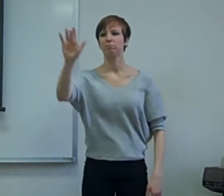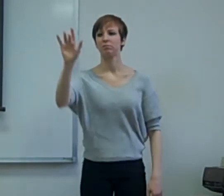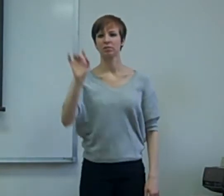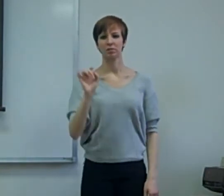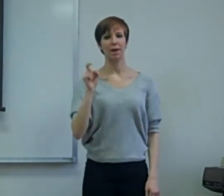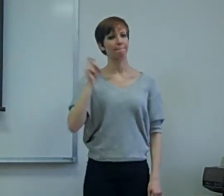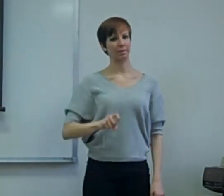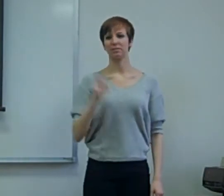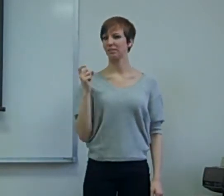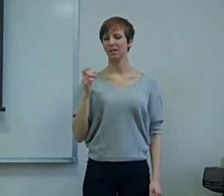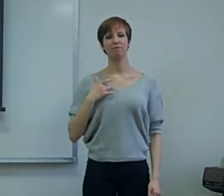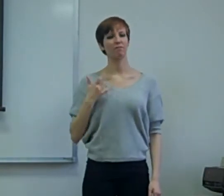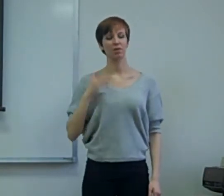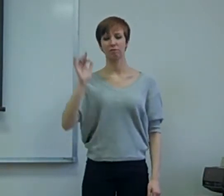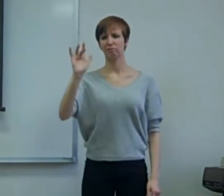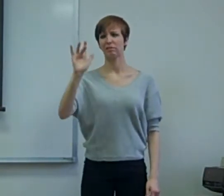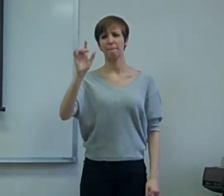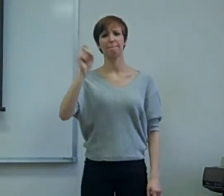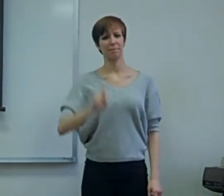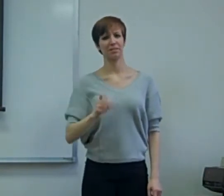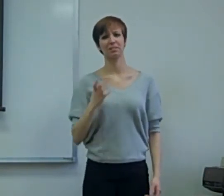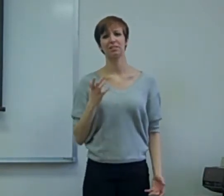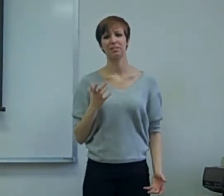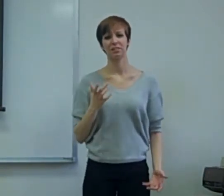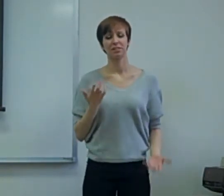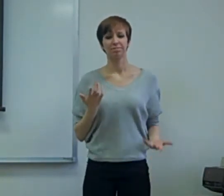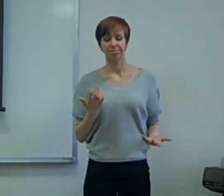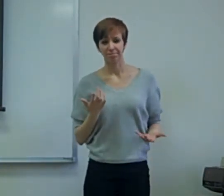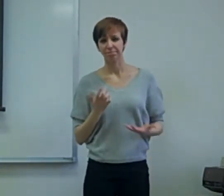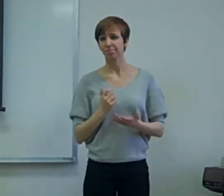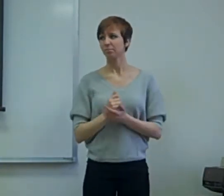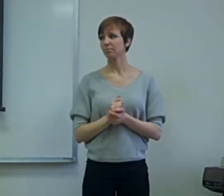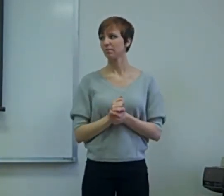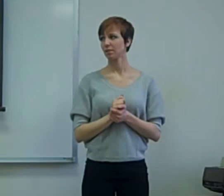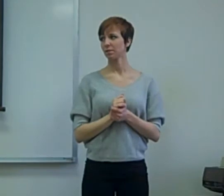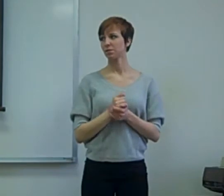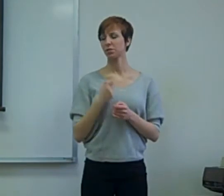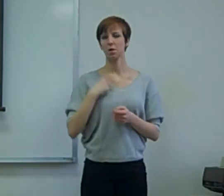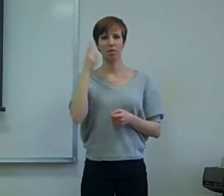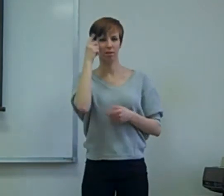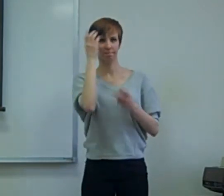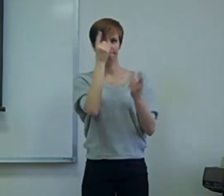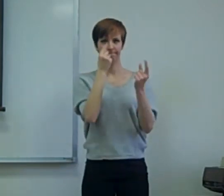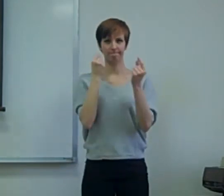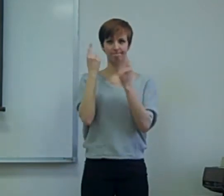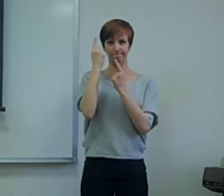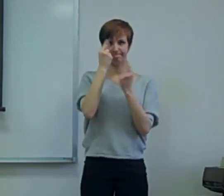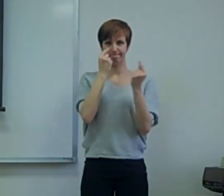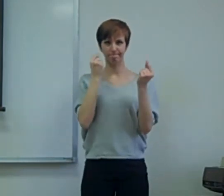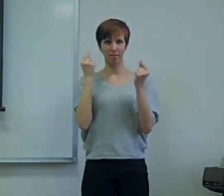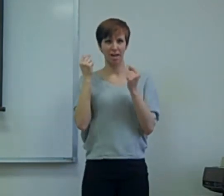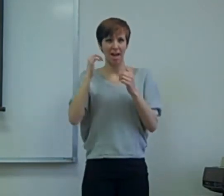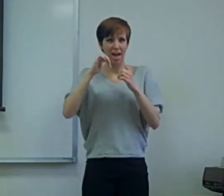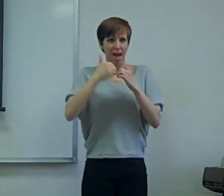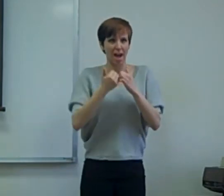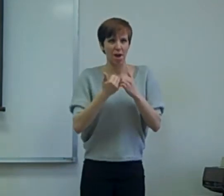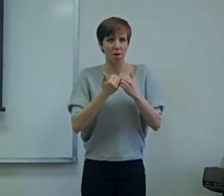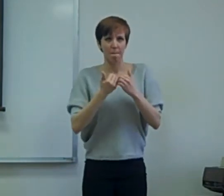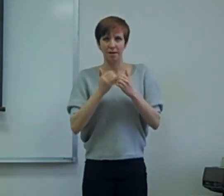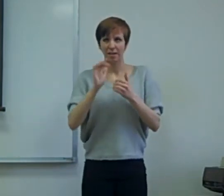knew I had to touch it. And so I started planning. Like, how can I touch this kid's hair? Okay, because